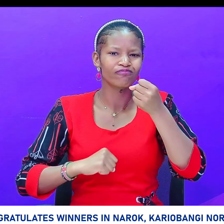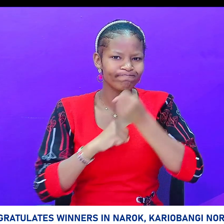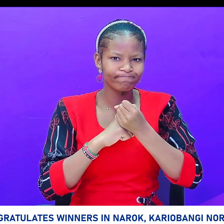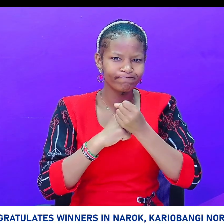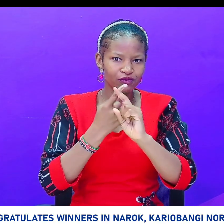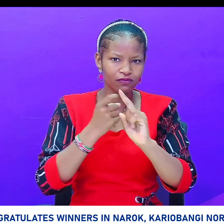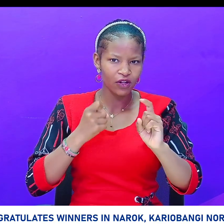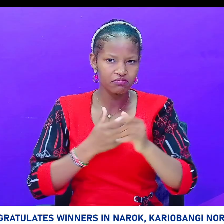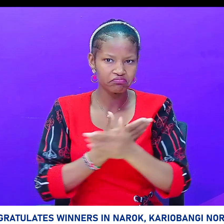their constituents.